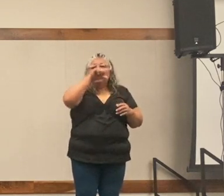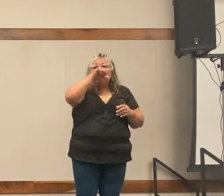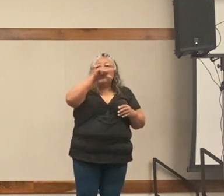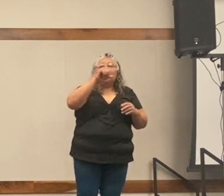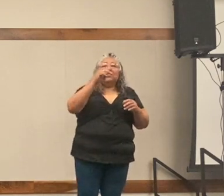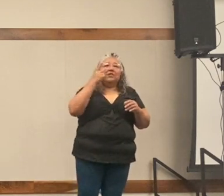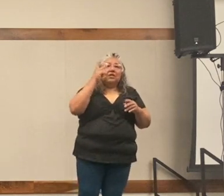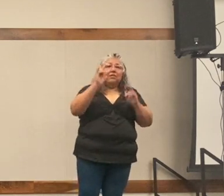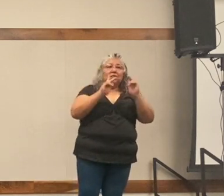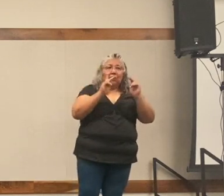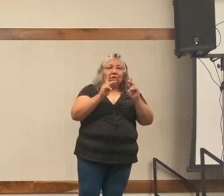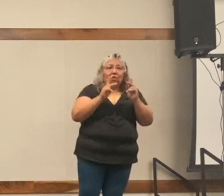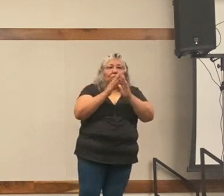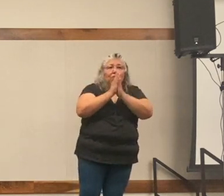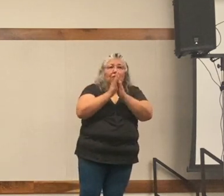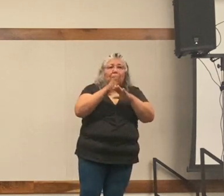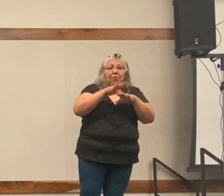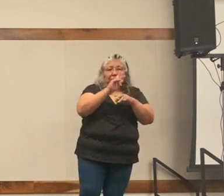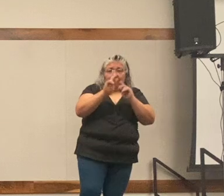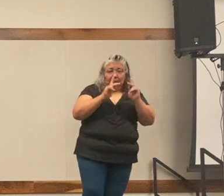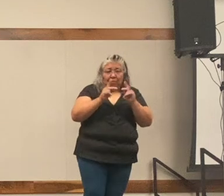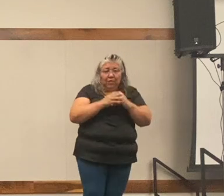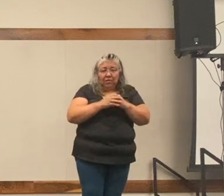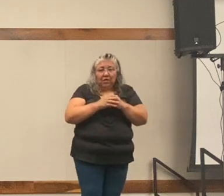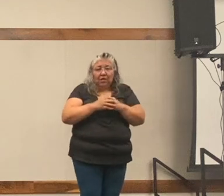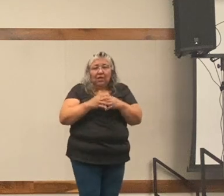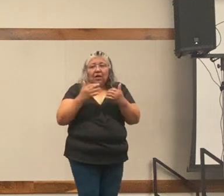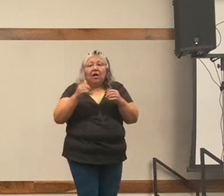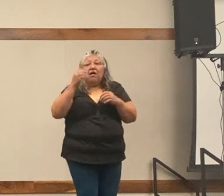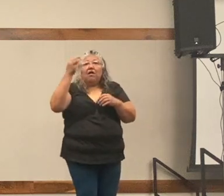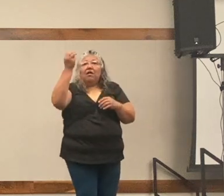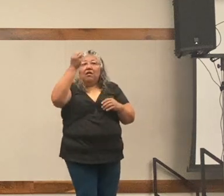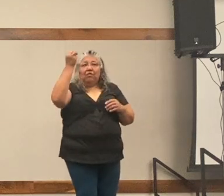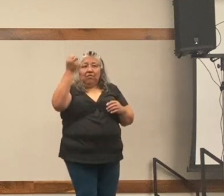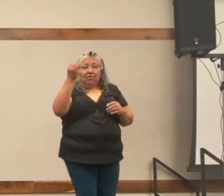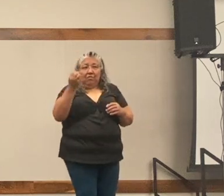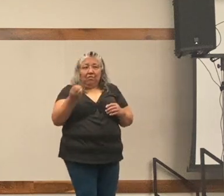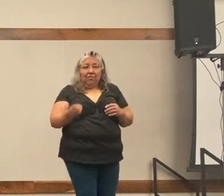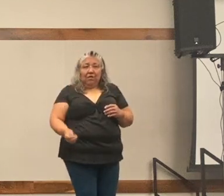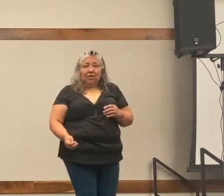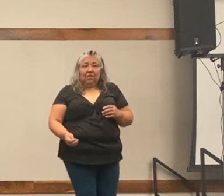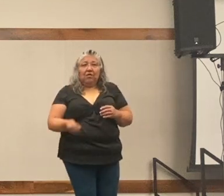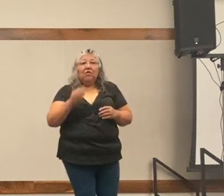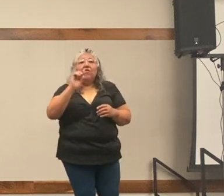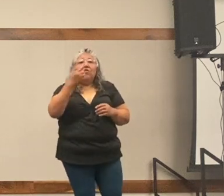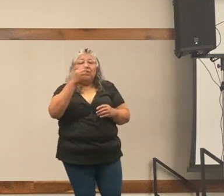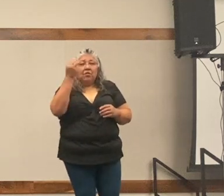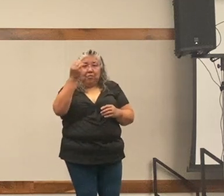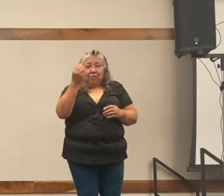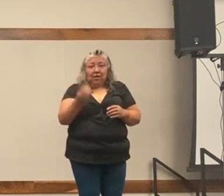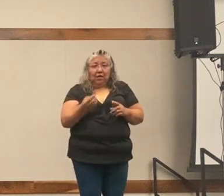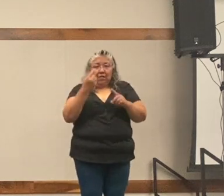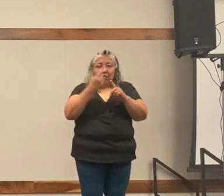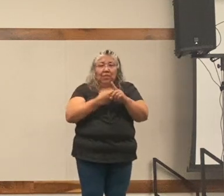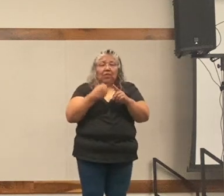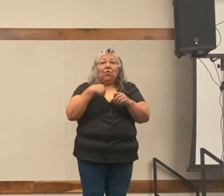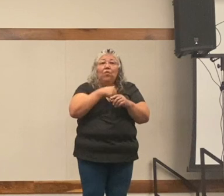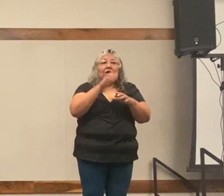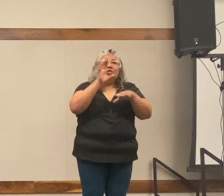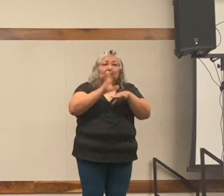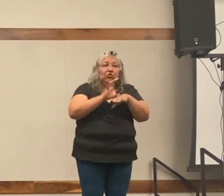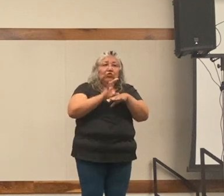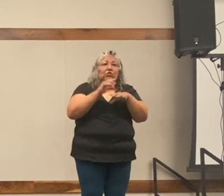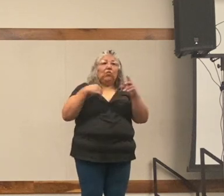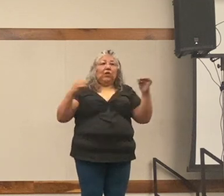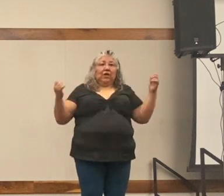seeing people praying over people. And every first Monday, say first Monday. Every first Monday of the month, we, the church,